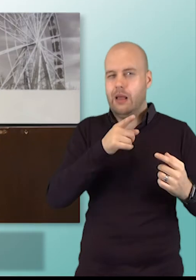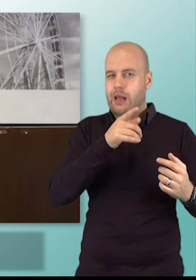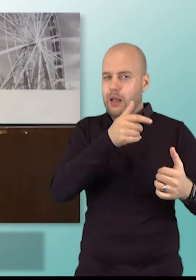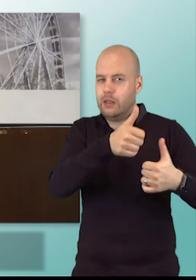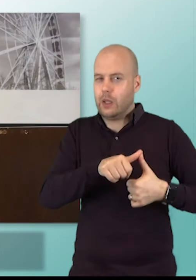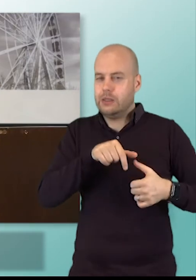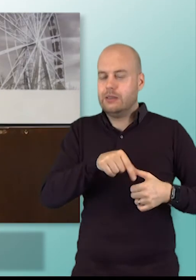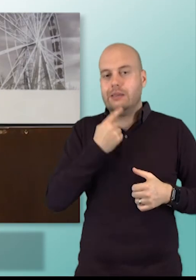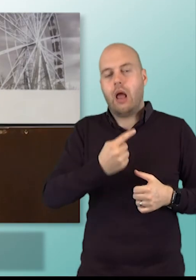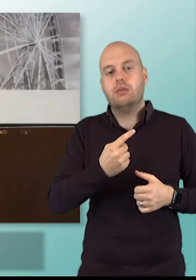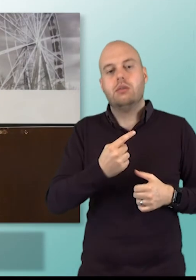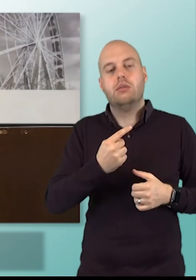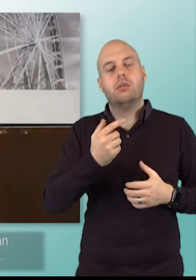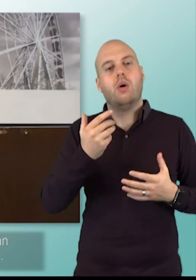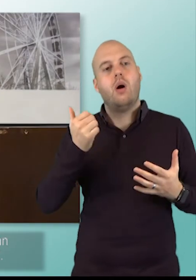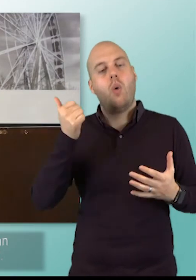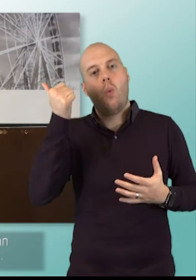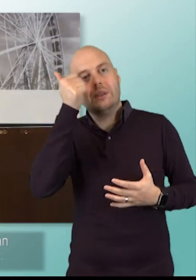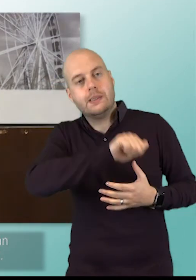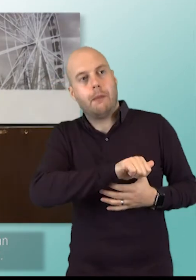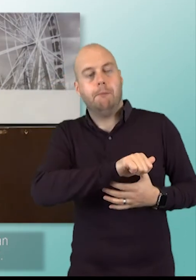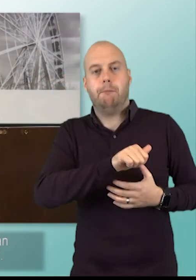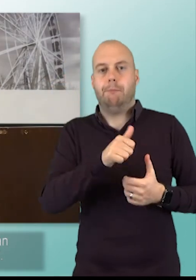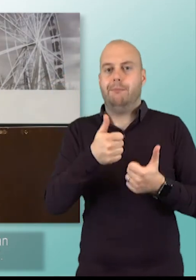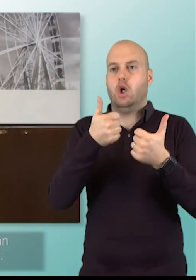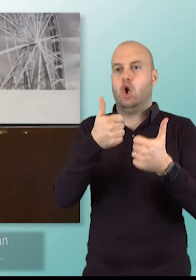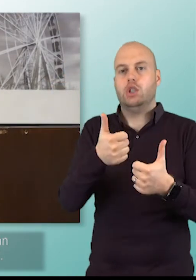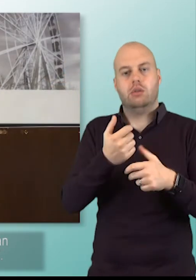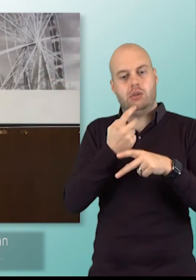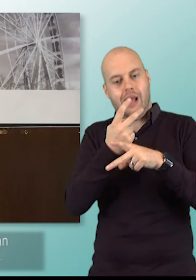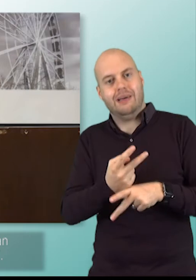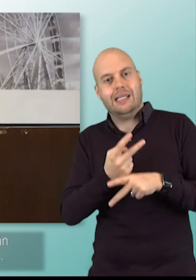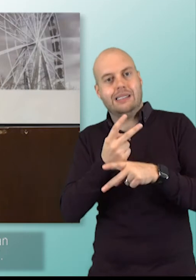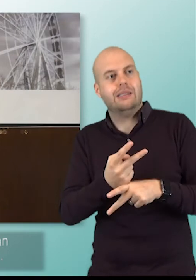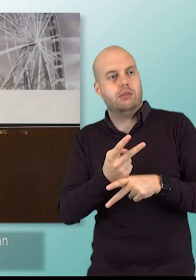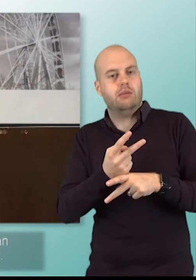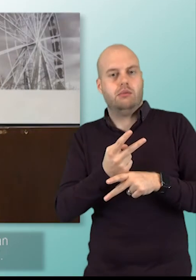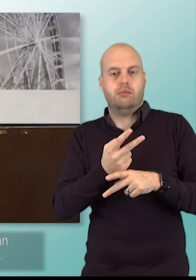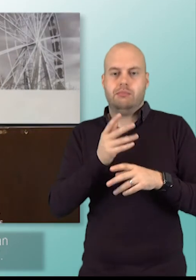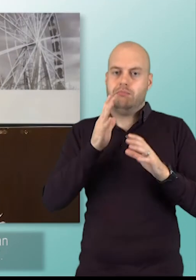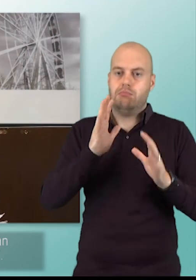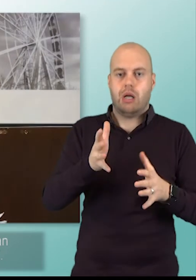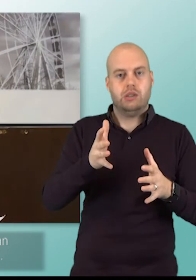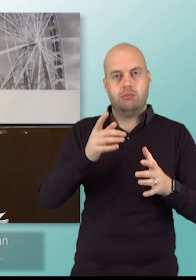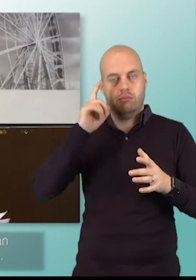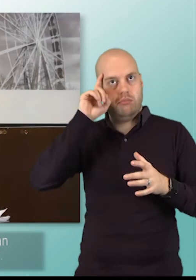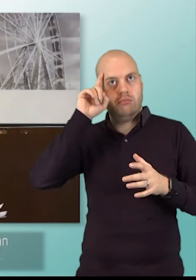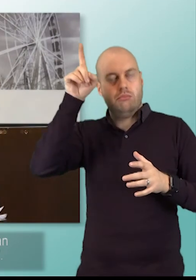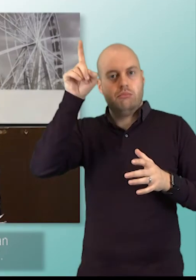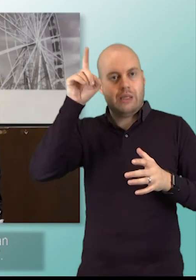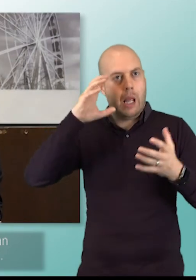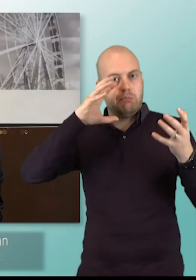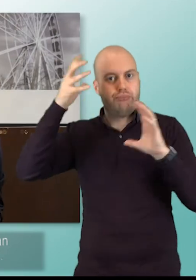very apt. What he says is wisdom and good governance require more than the consistent application of